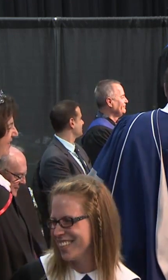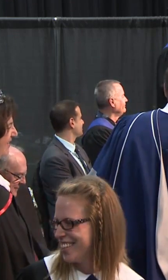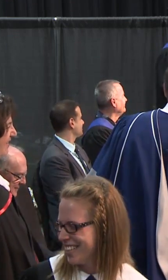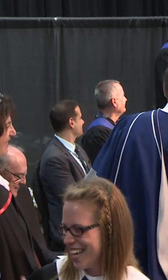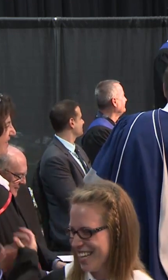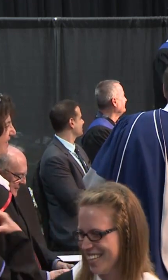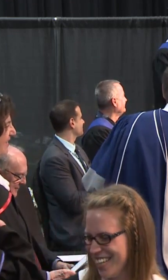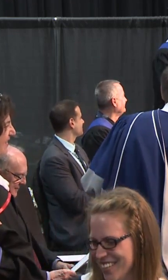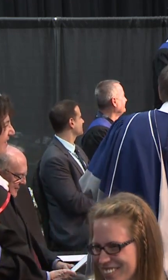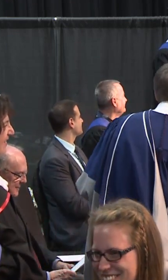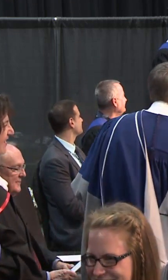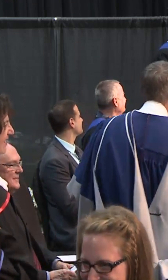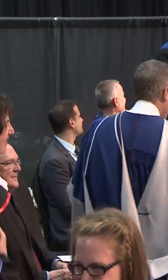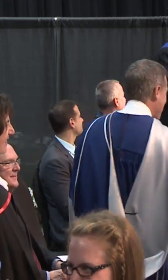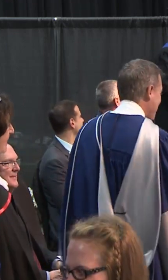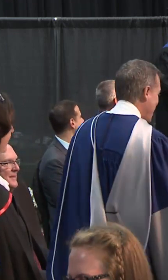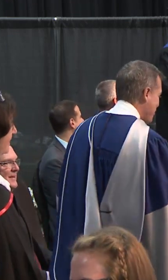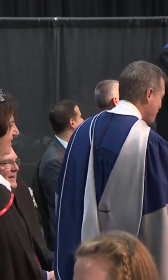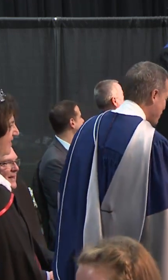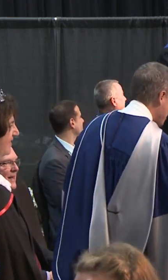Terry.